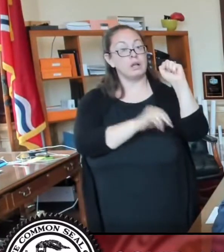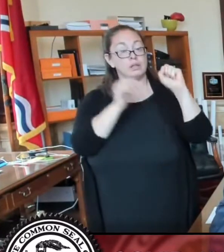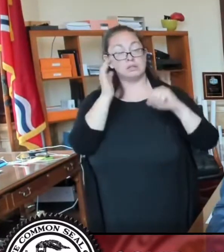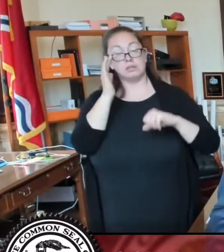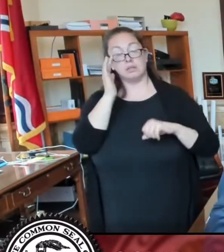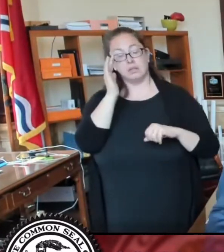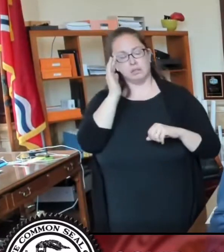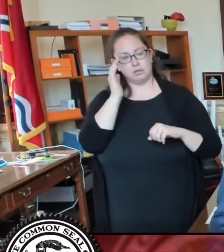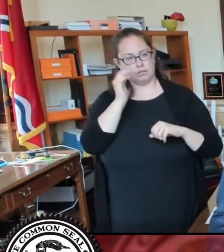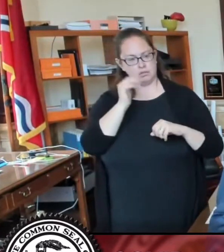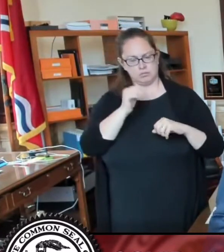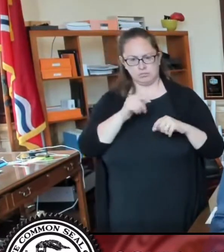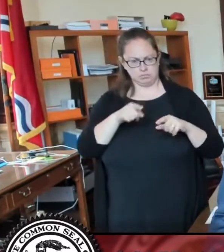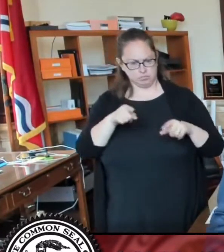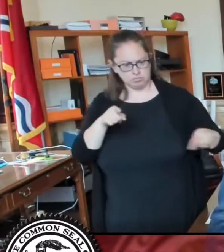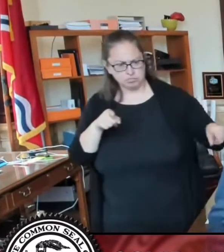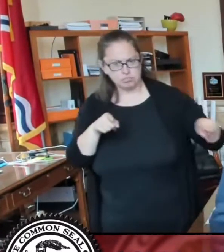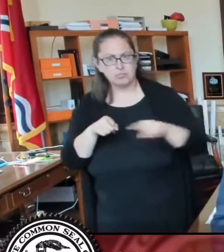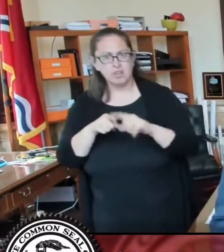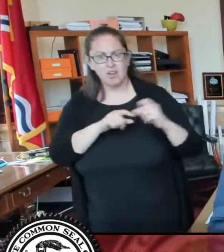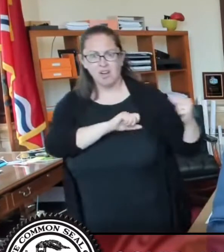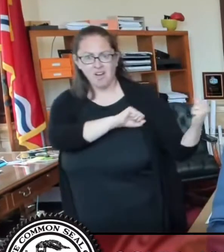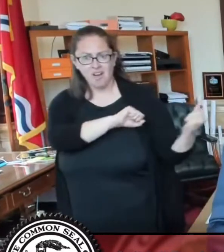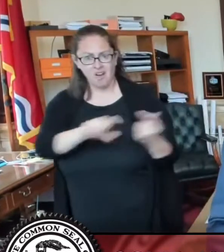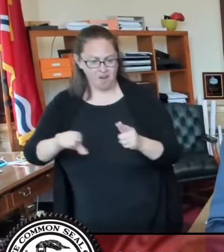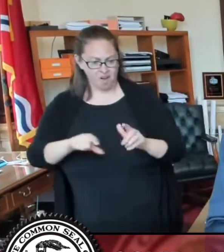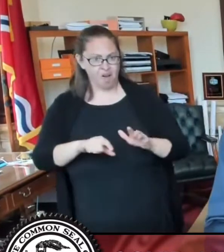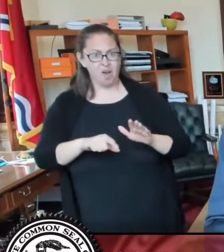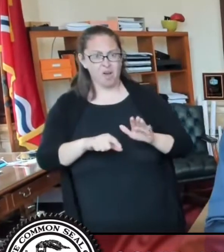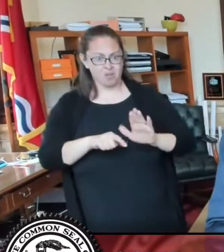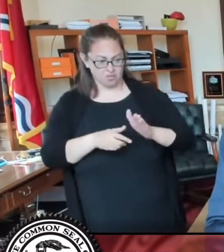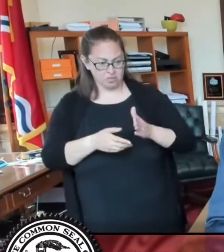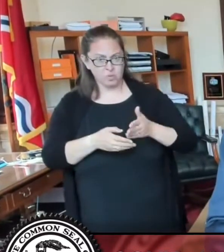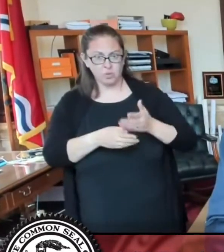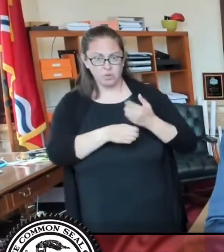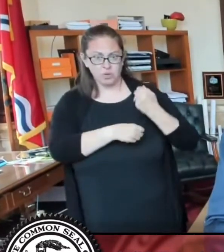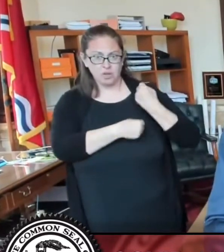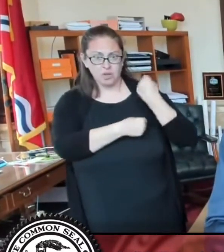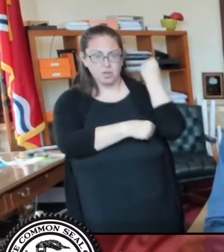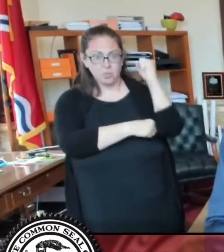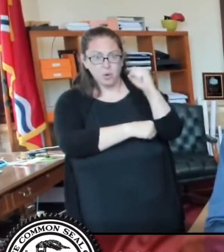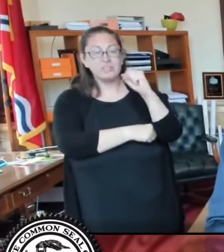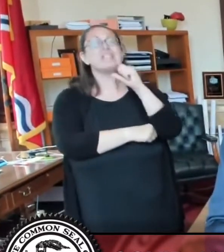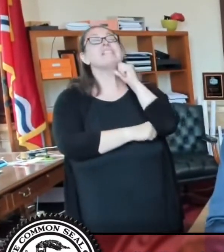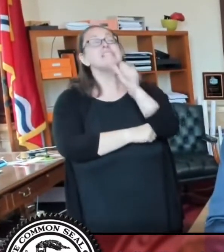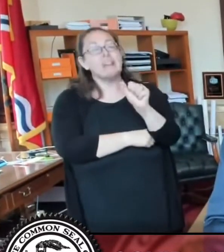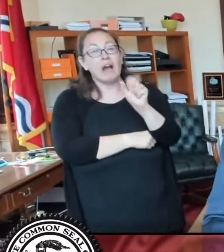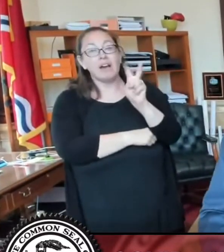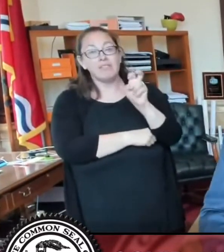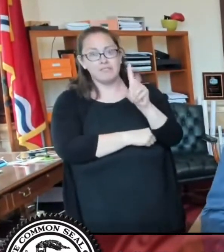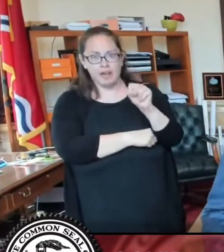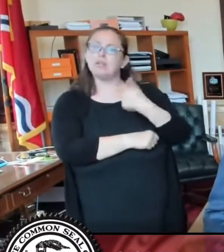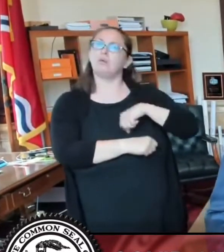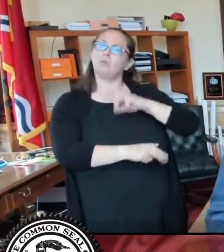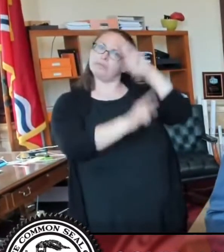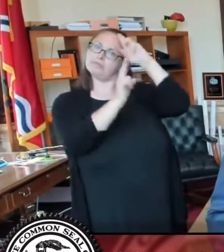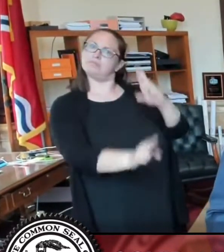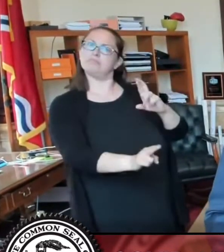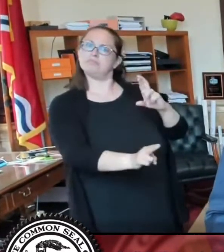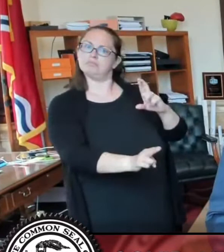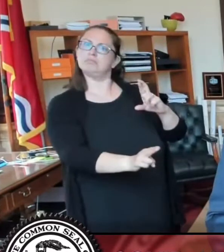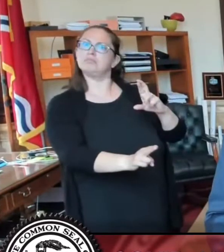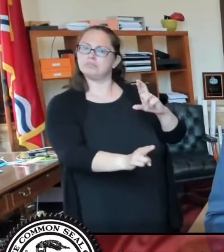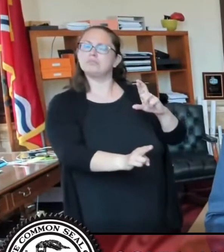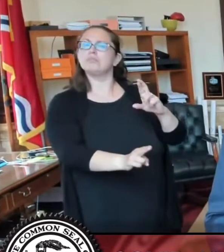of everyone to protest non-violently in the city of St. Louis. We are